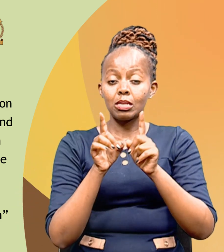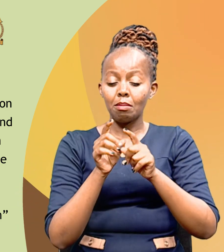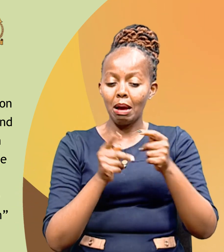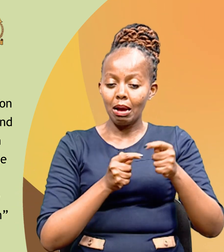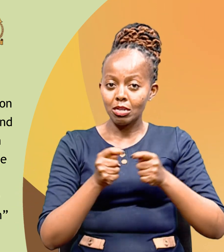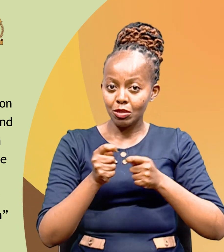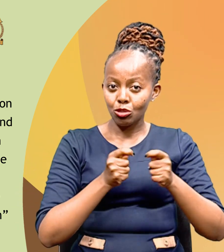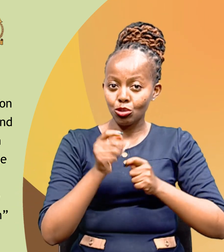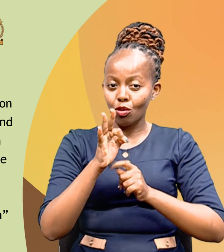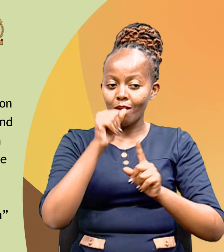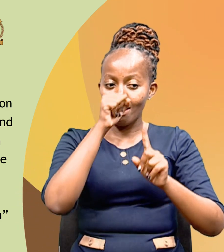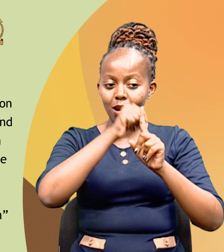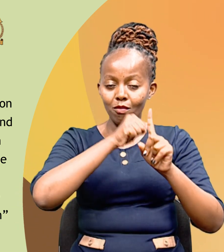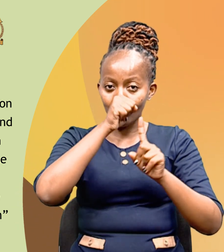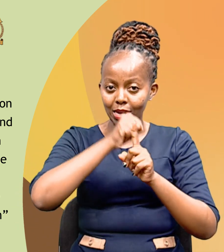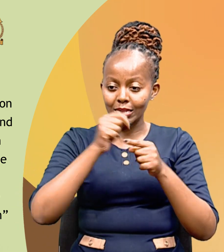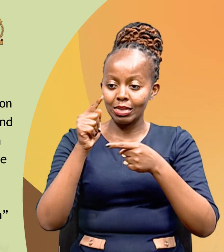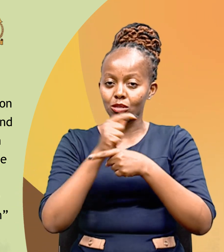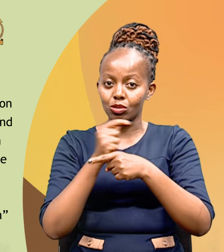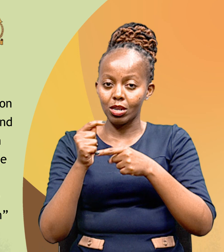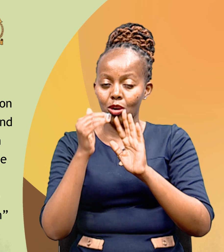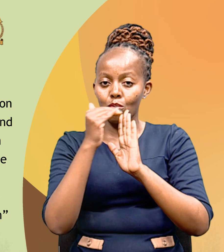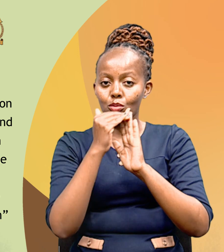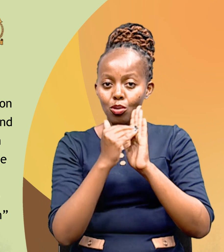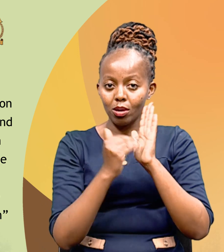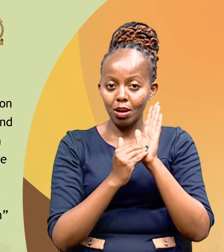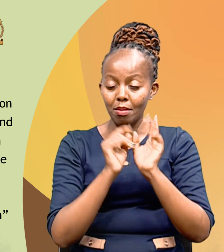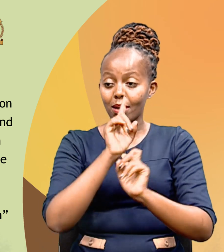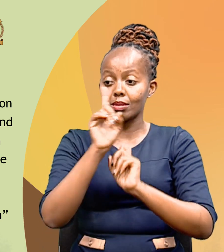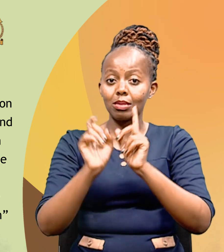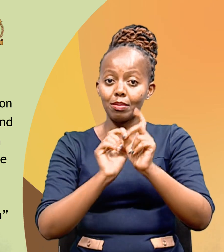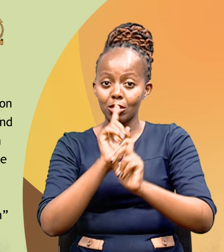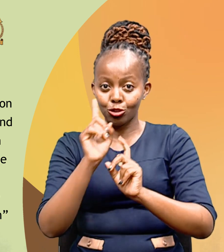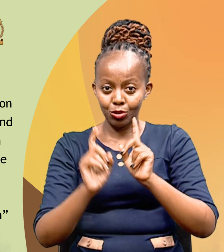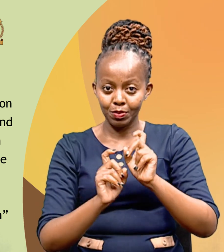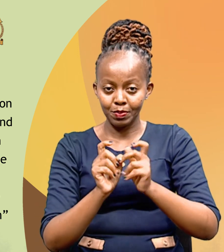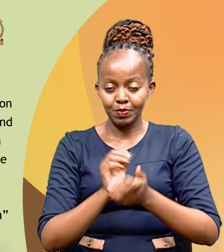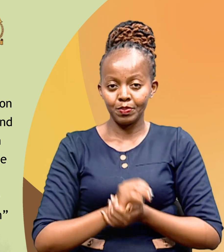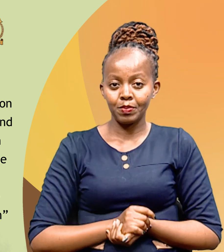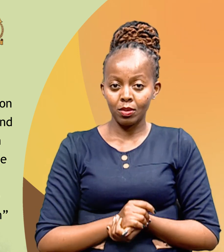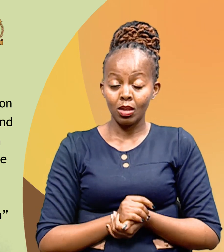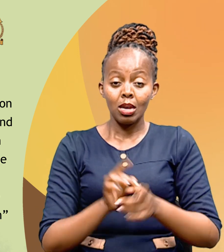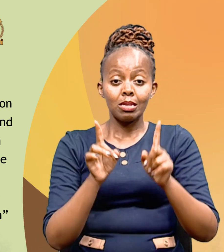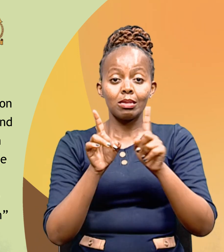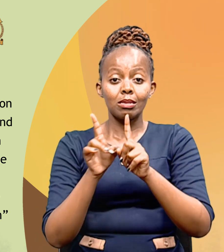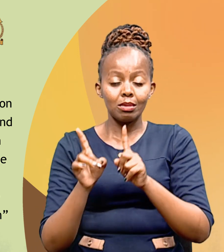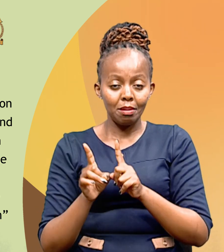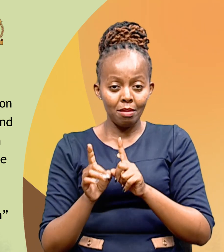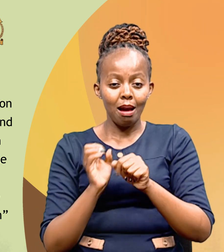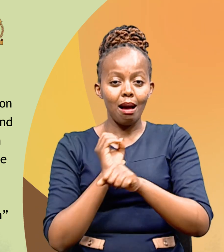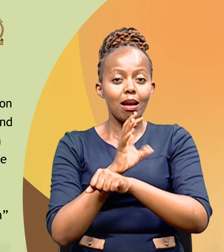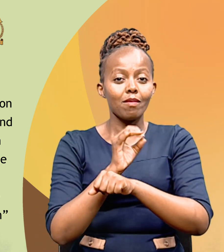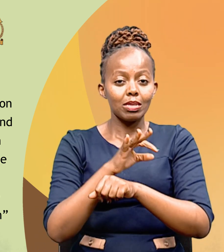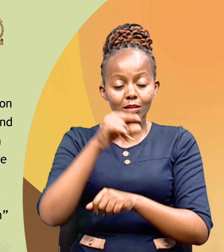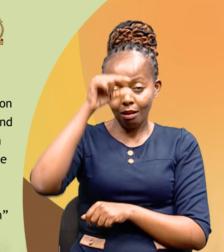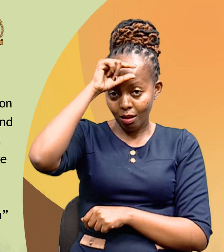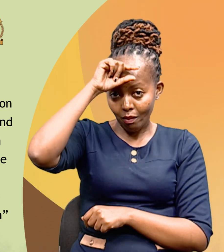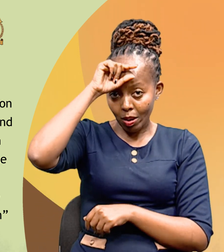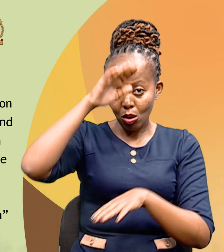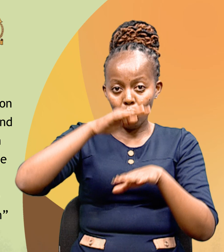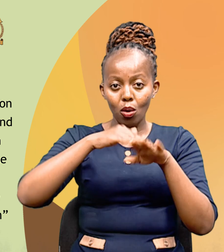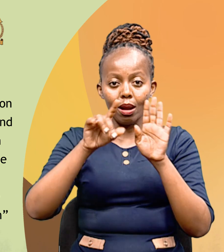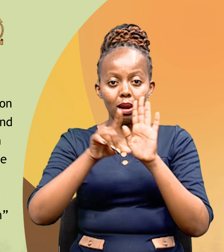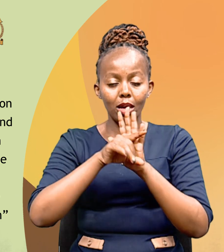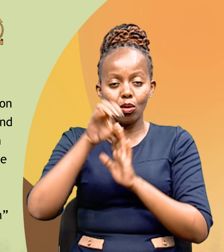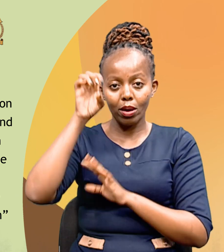administration of the Advocates Training Program examination, and advising the government on